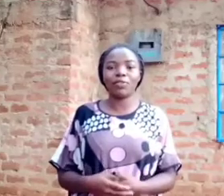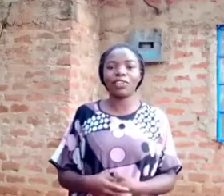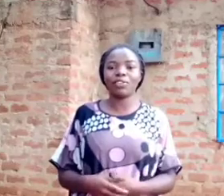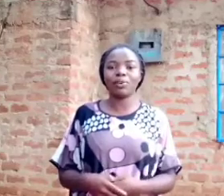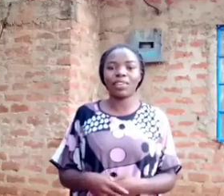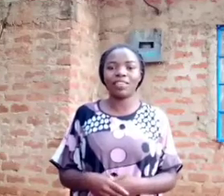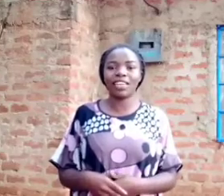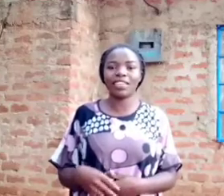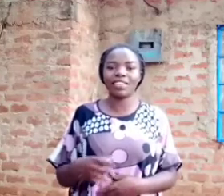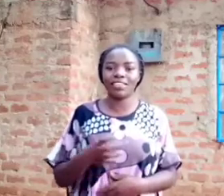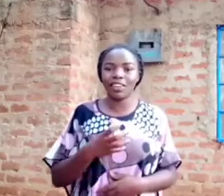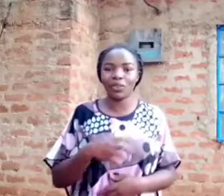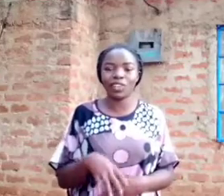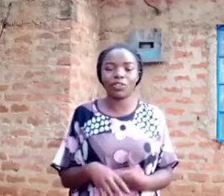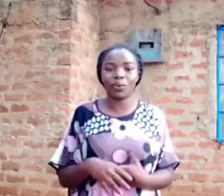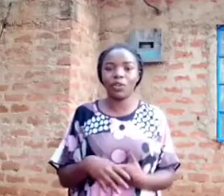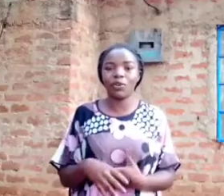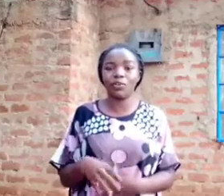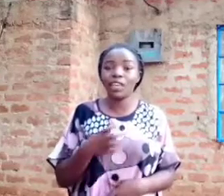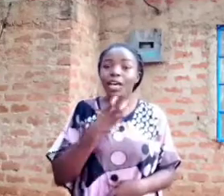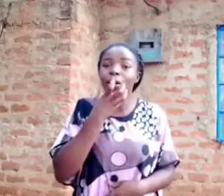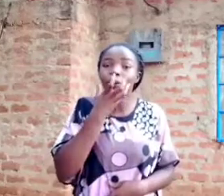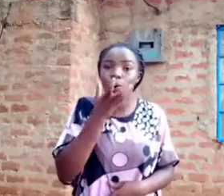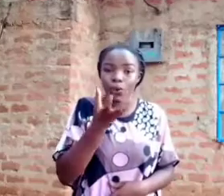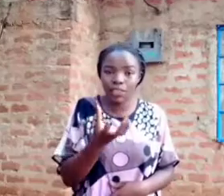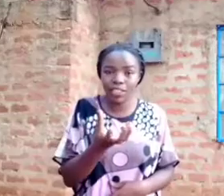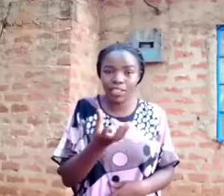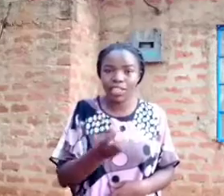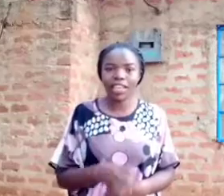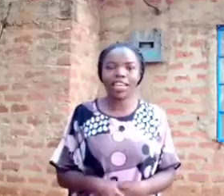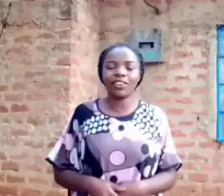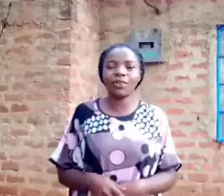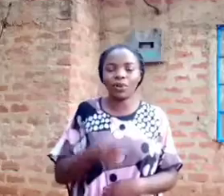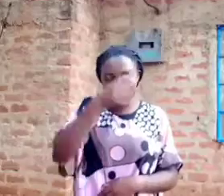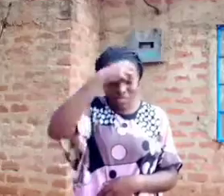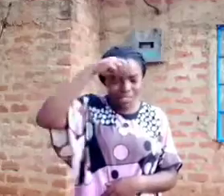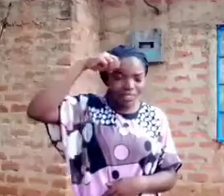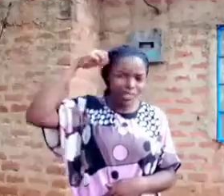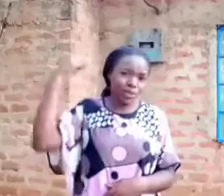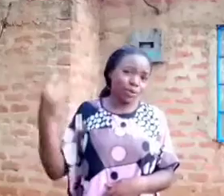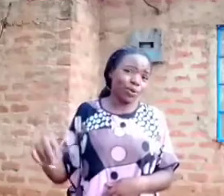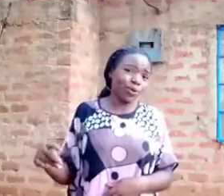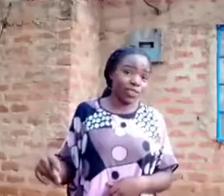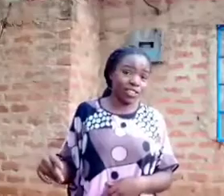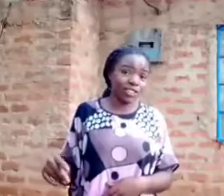is hot, then this is the hot that you will use, hot, and not hot.